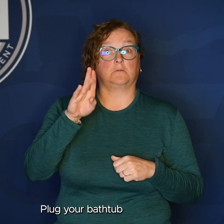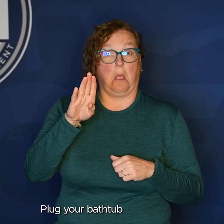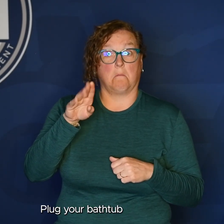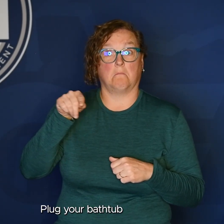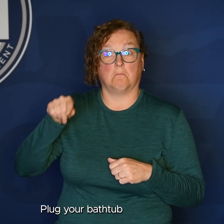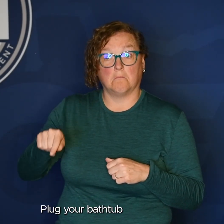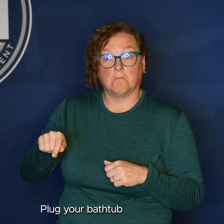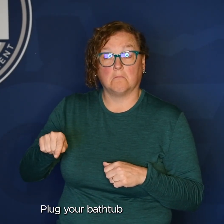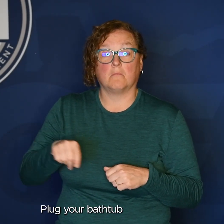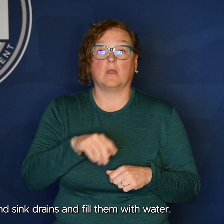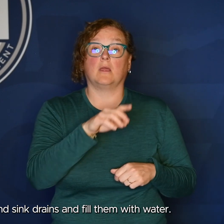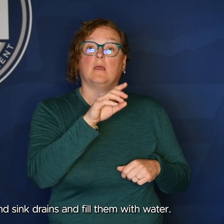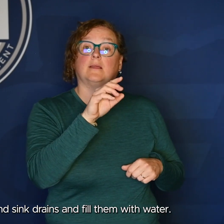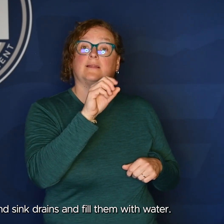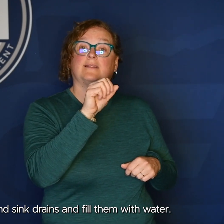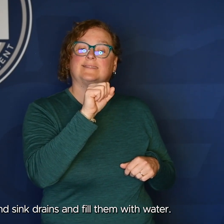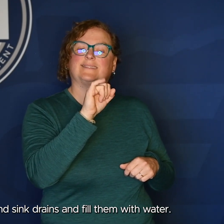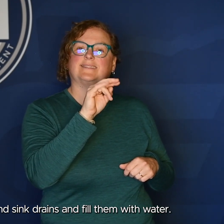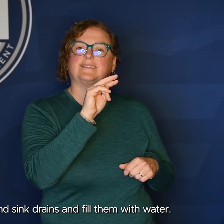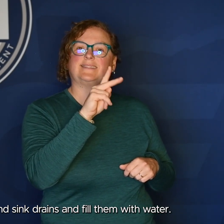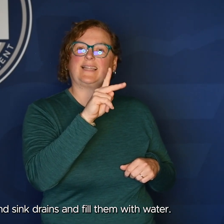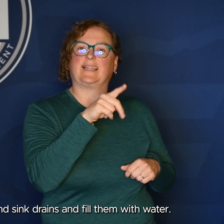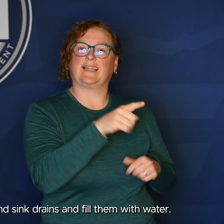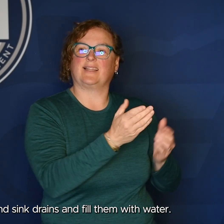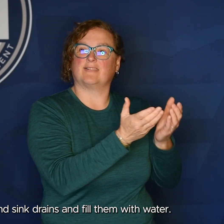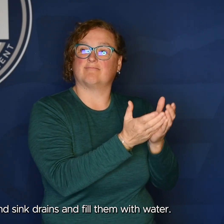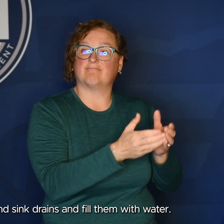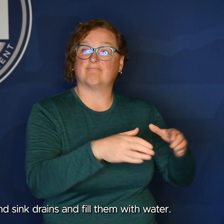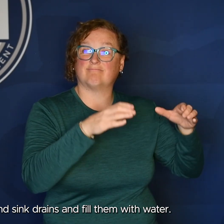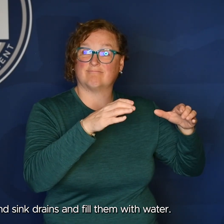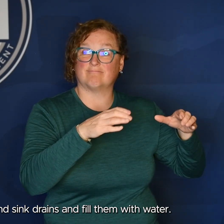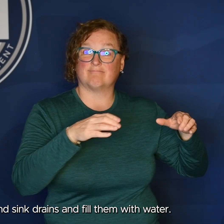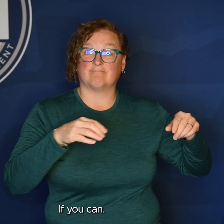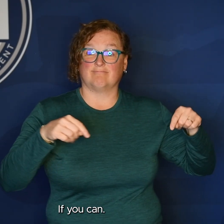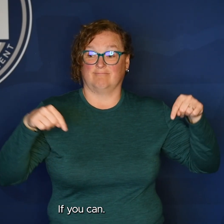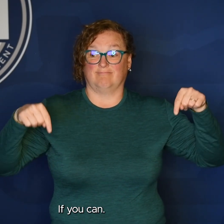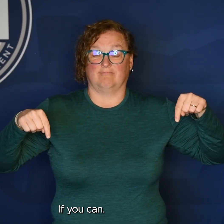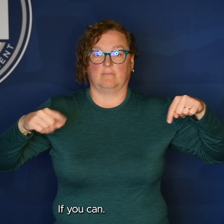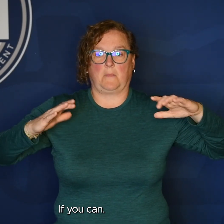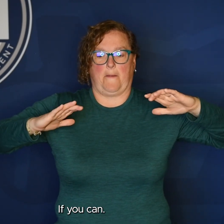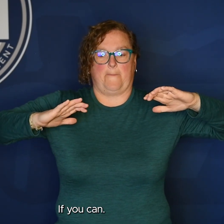Plug your bathtub and sink drains and fill them with water if you can.